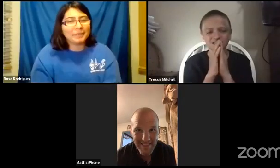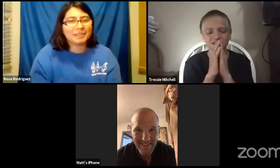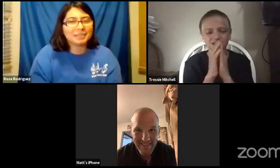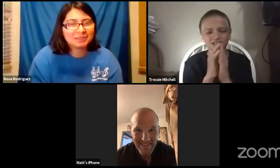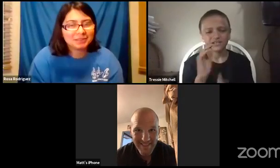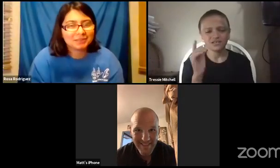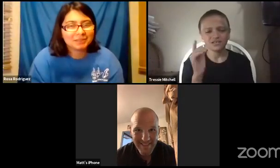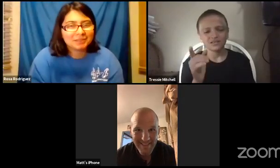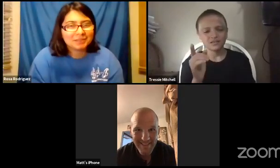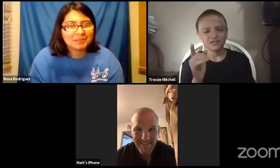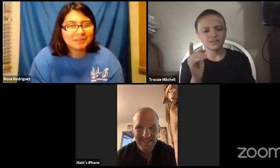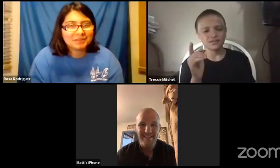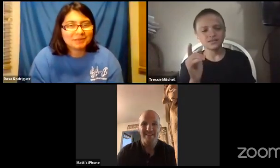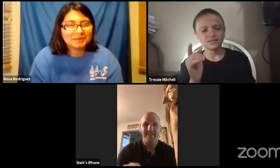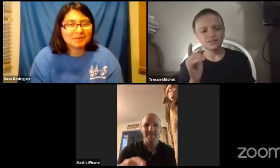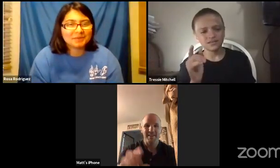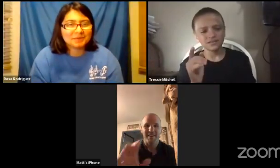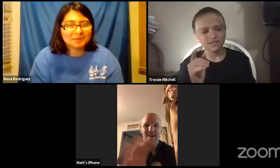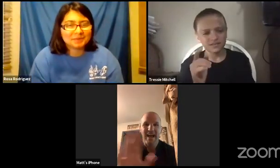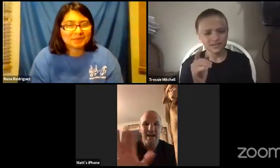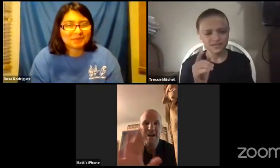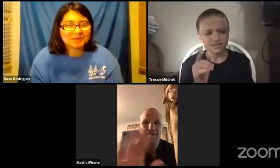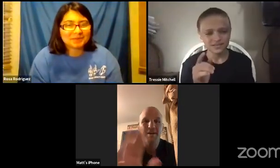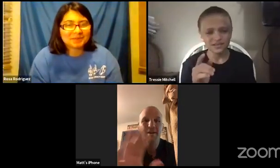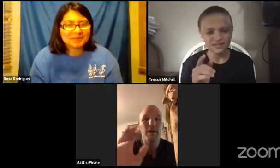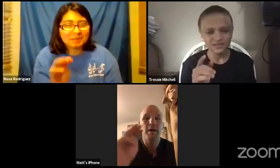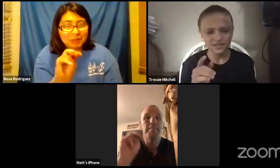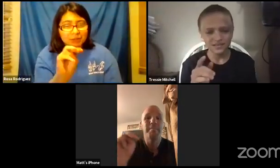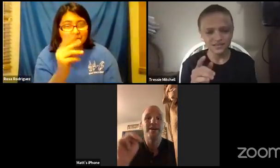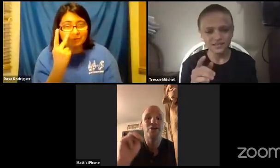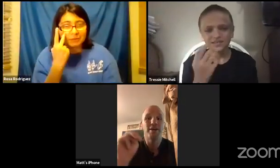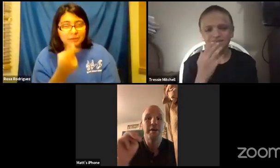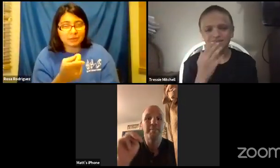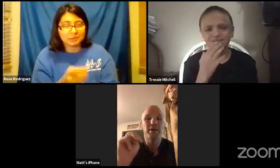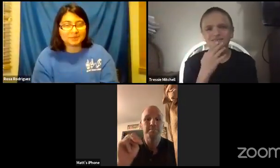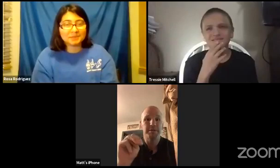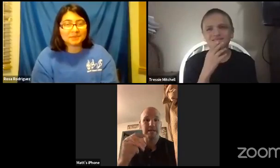Well, we've got the Hammer here. What else do you want to know about him?